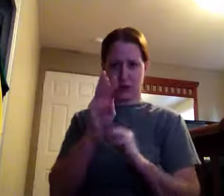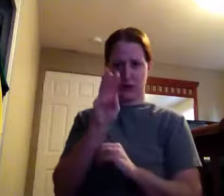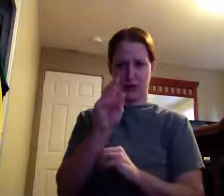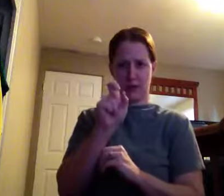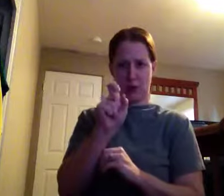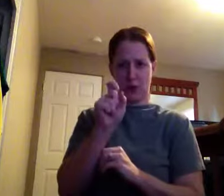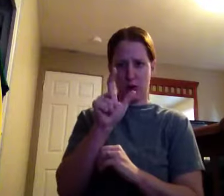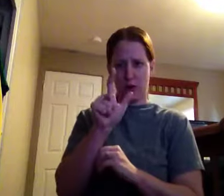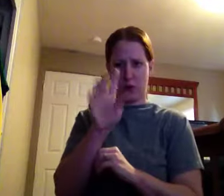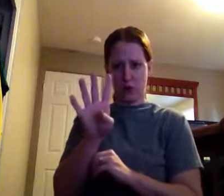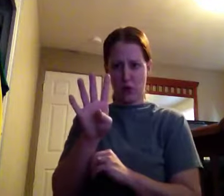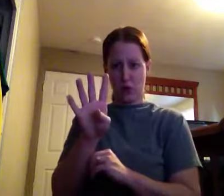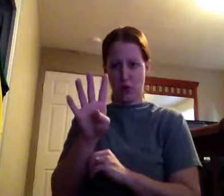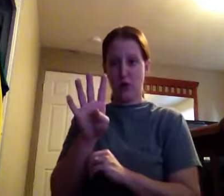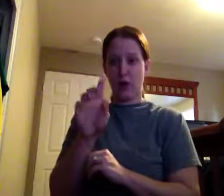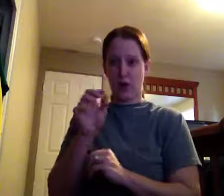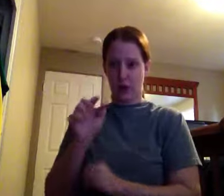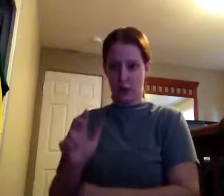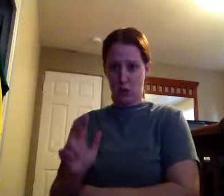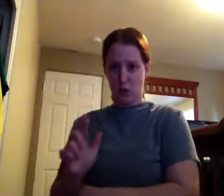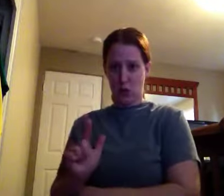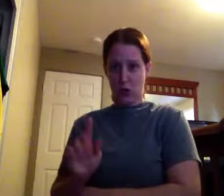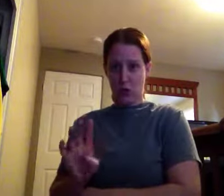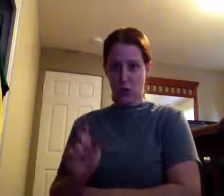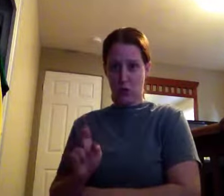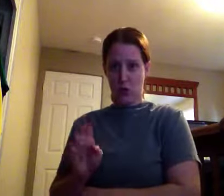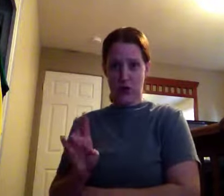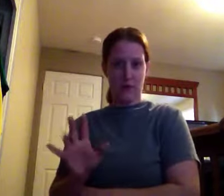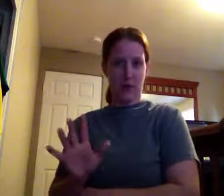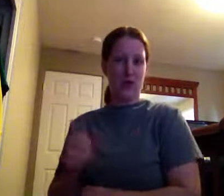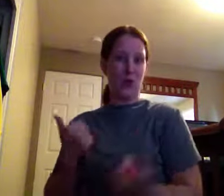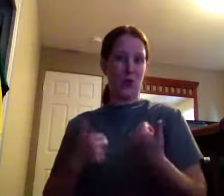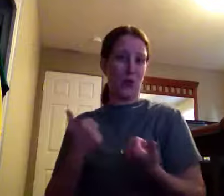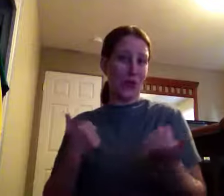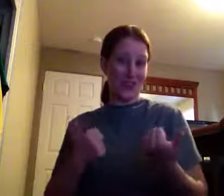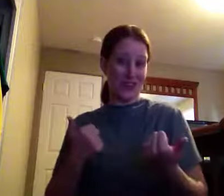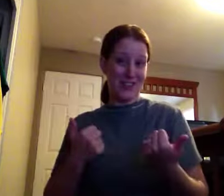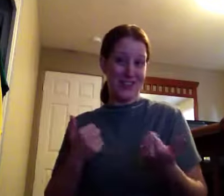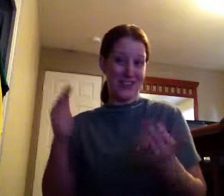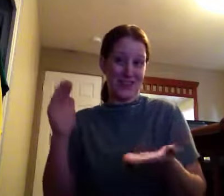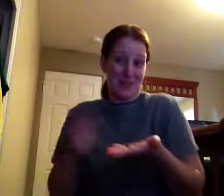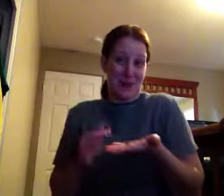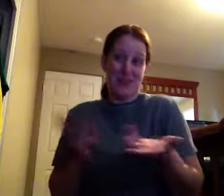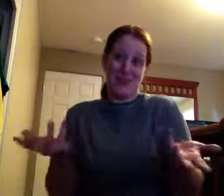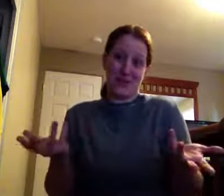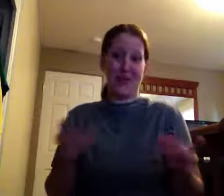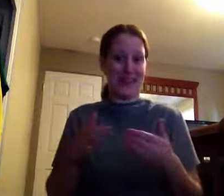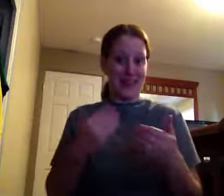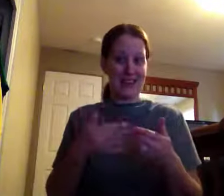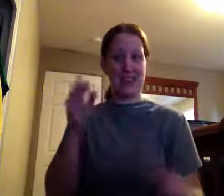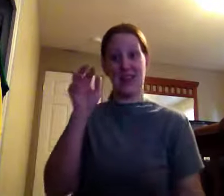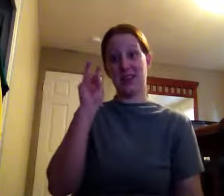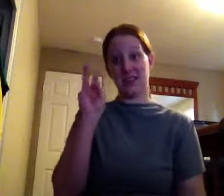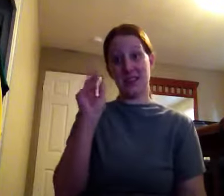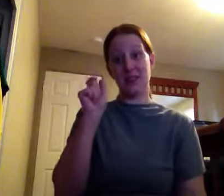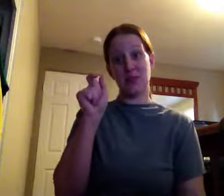and the 24.75, and you ask yourself which one's the smallest. Well, it's 6.24. So I'm going to divide both of these